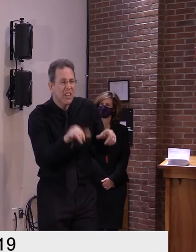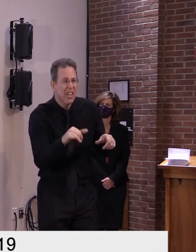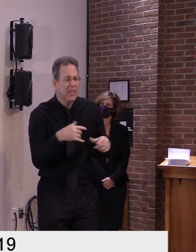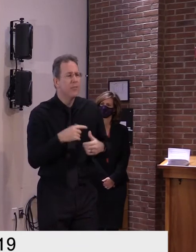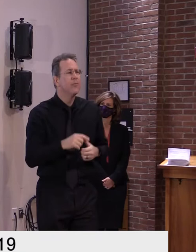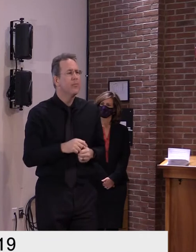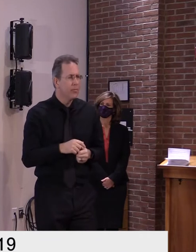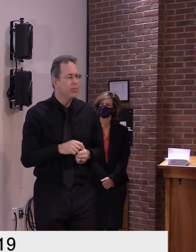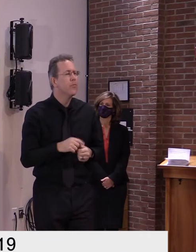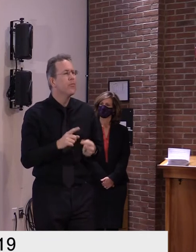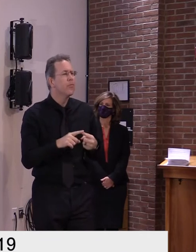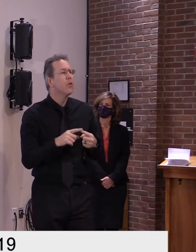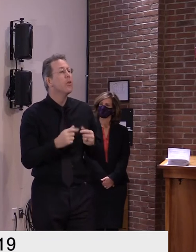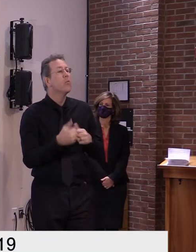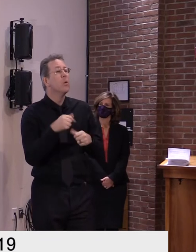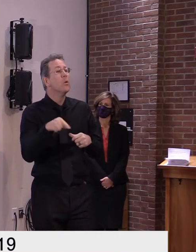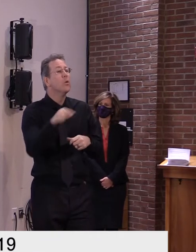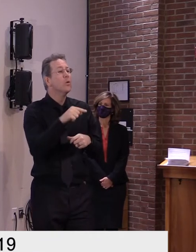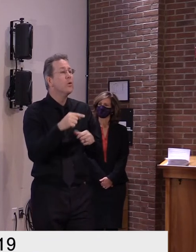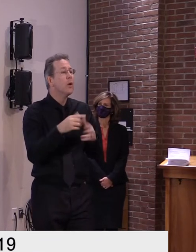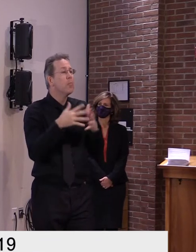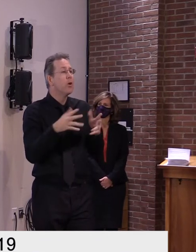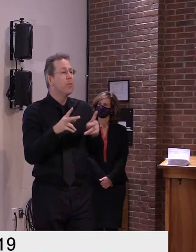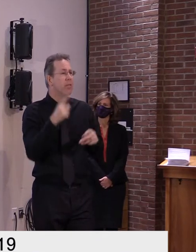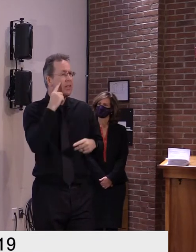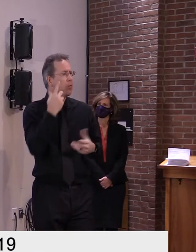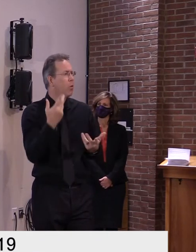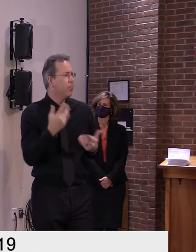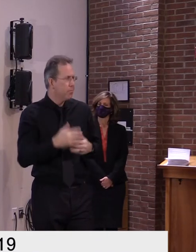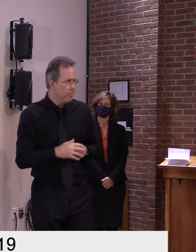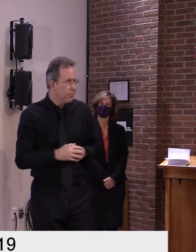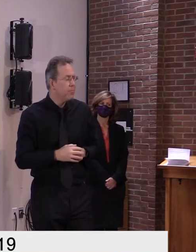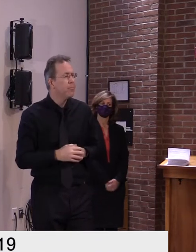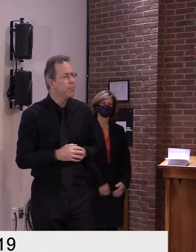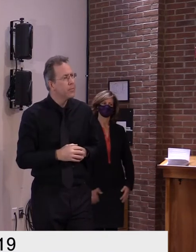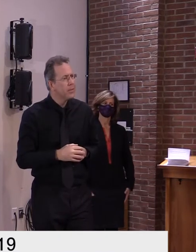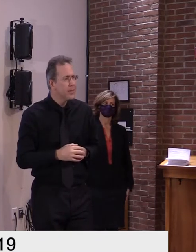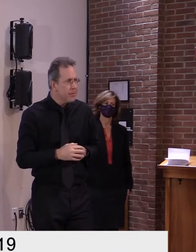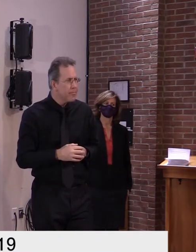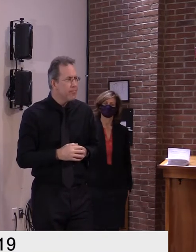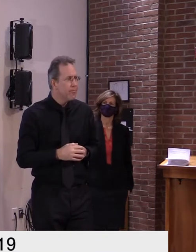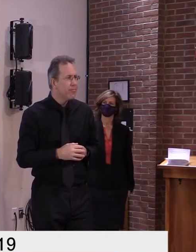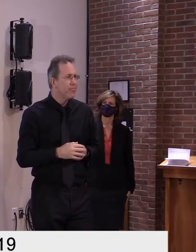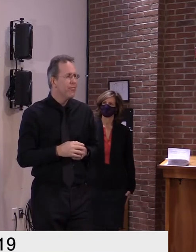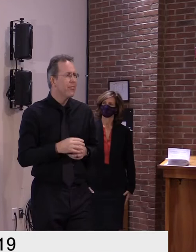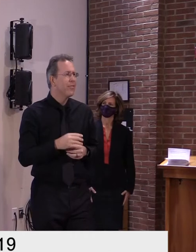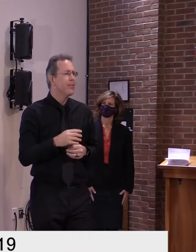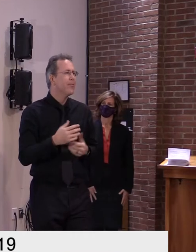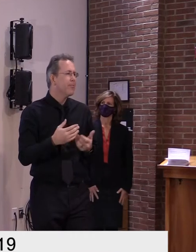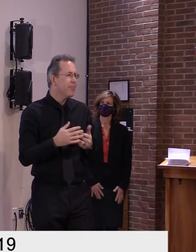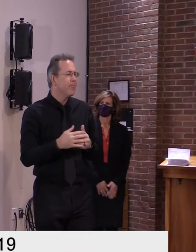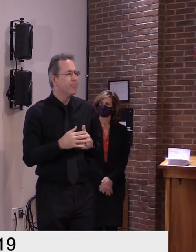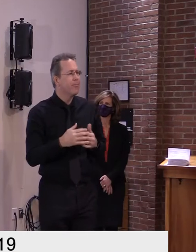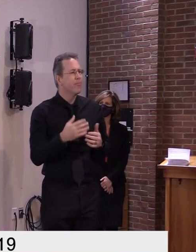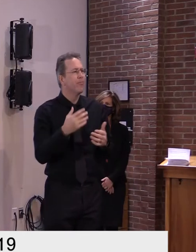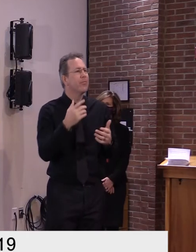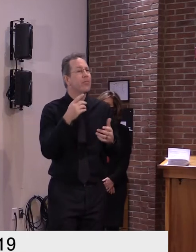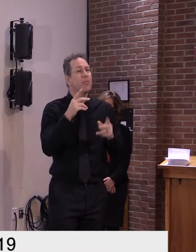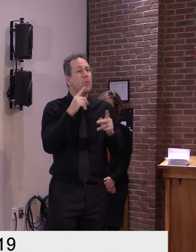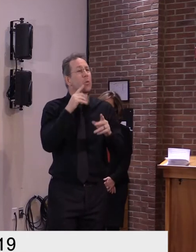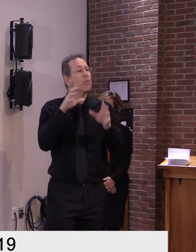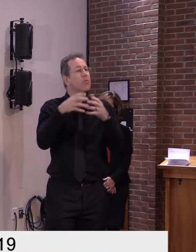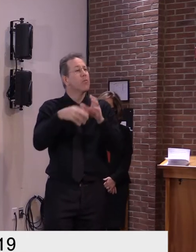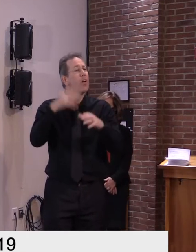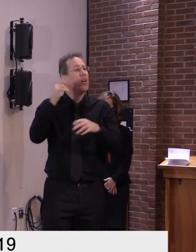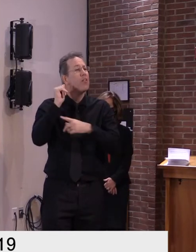Americans think that unless you're in that highest risk group, you do very well with COVID.